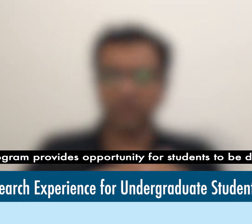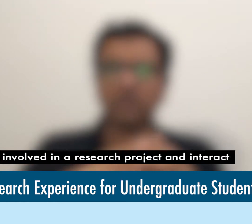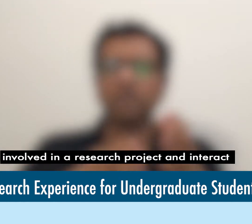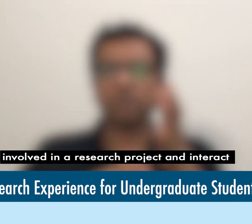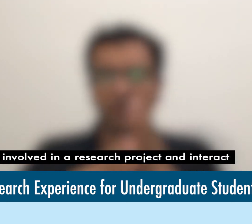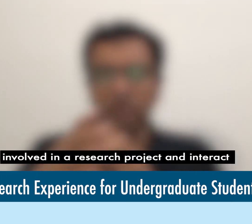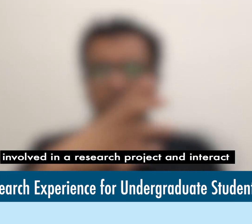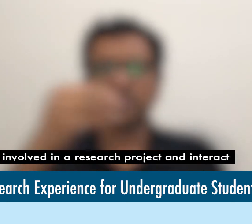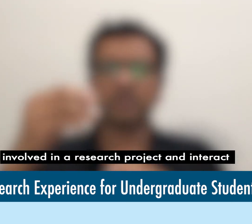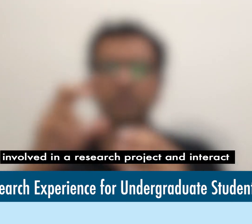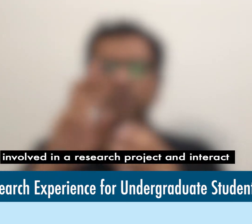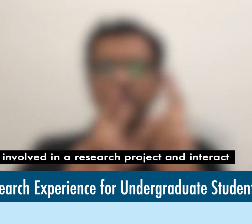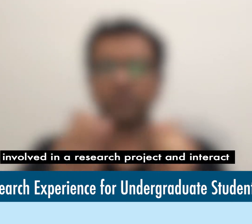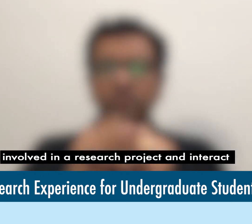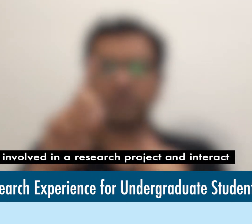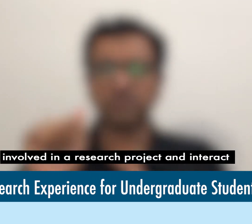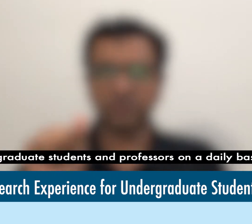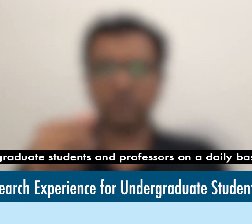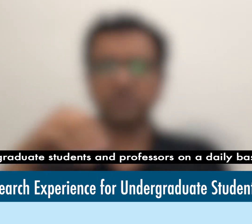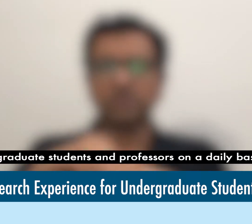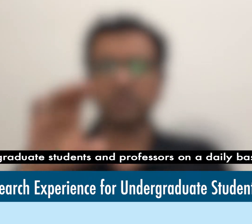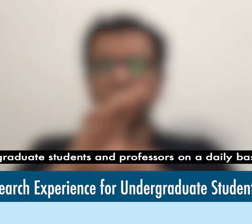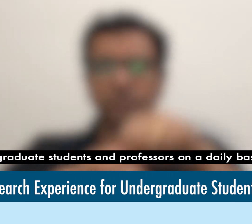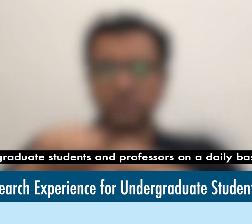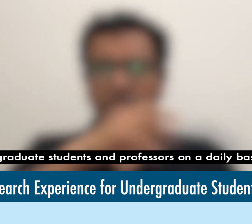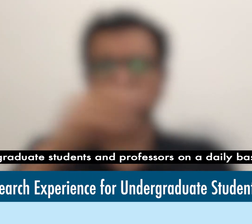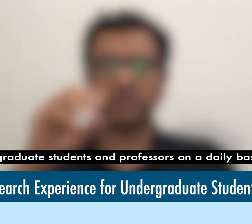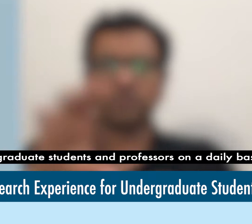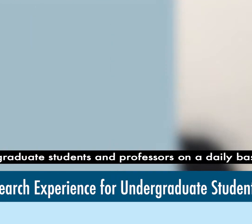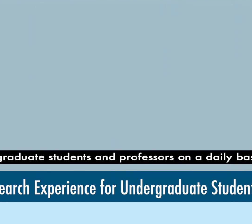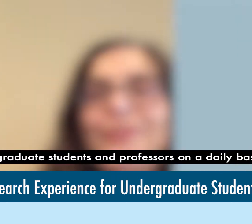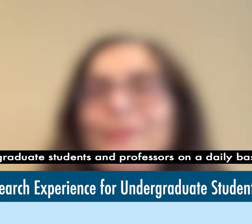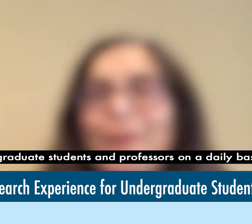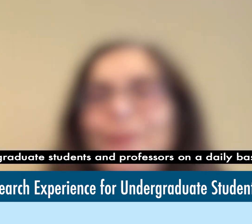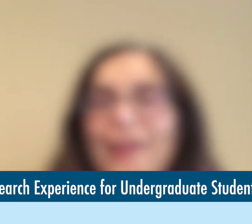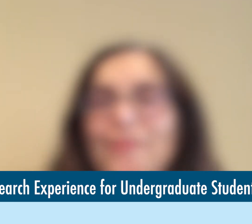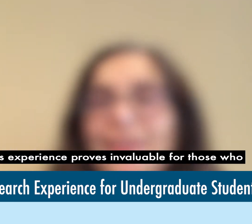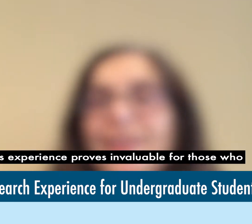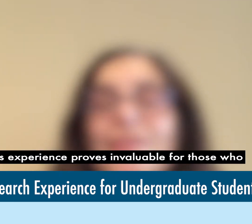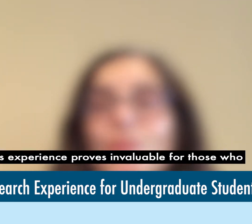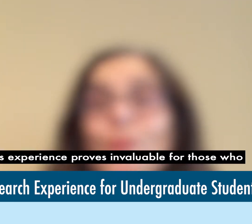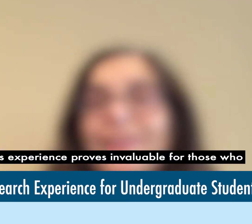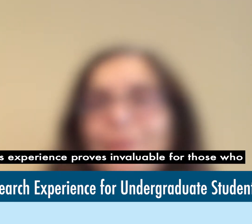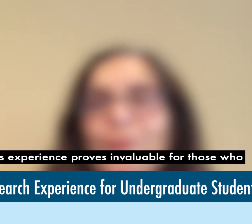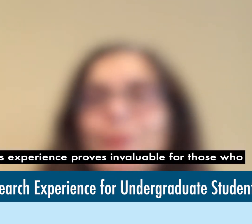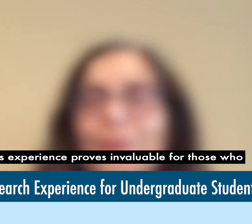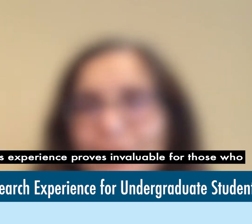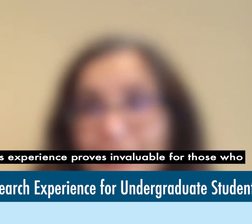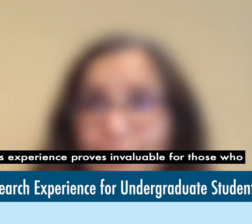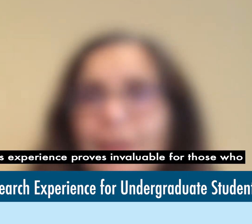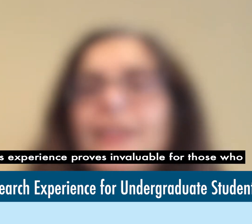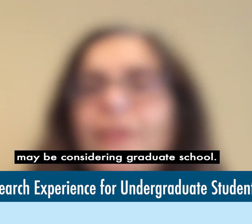to be directly involved in a research project and interact with graduate students and professors on a daily basis. This experience proves